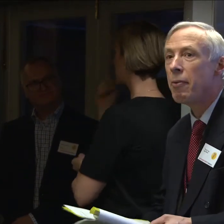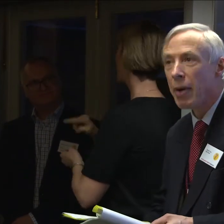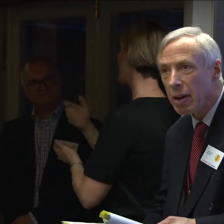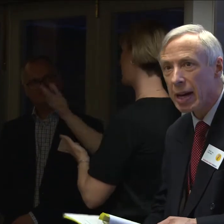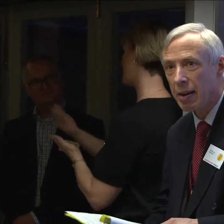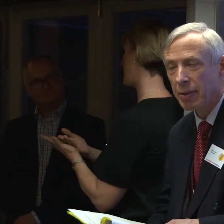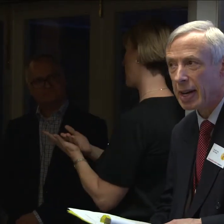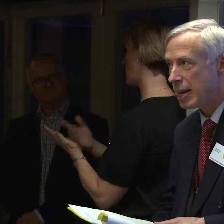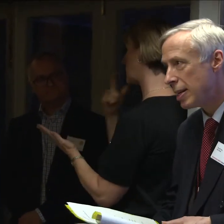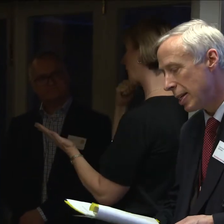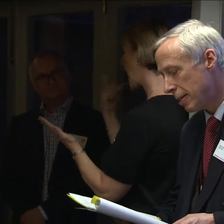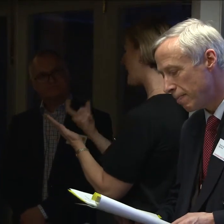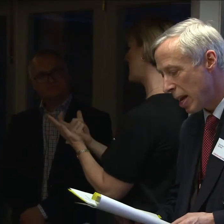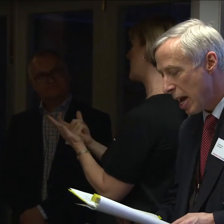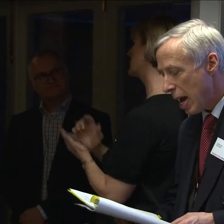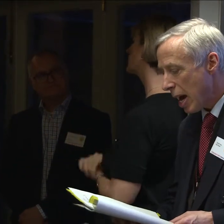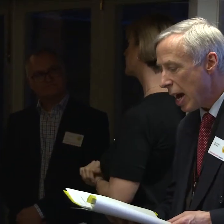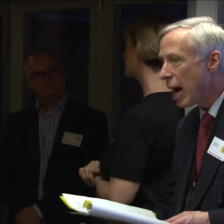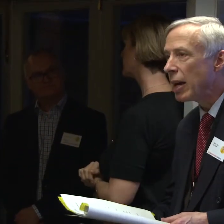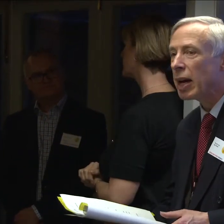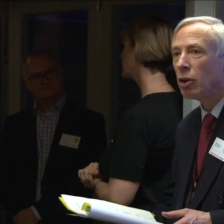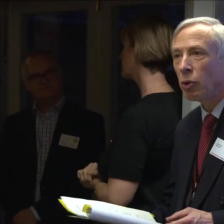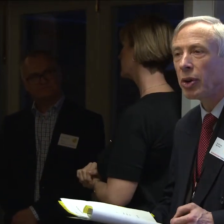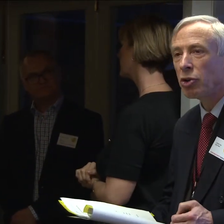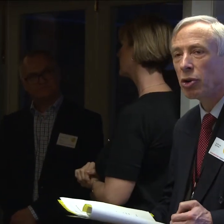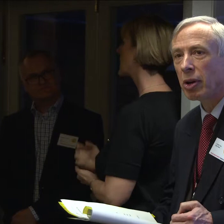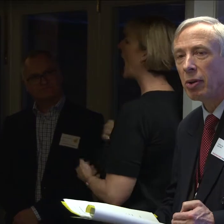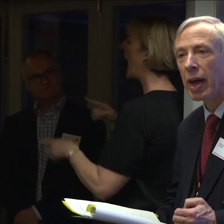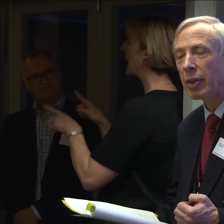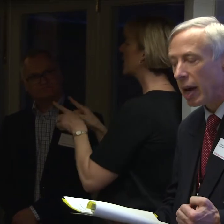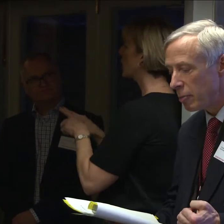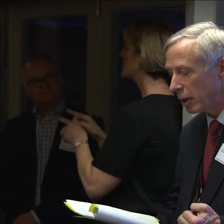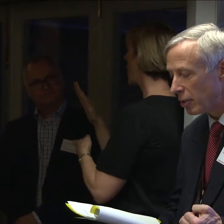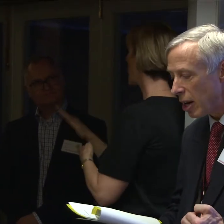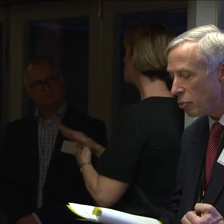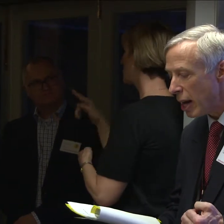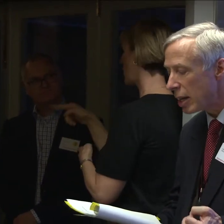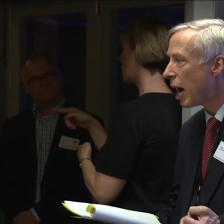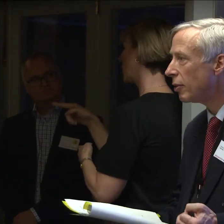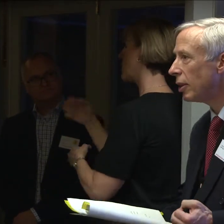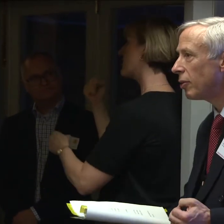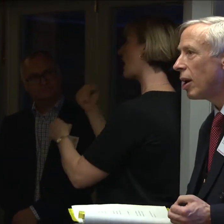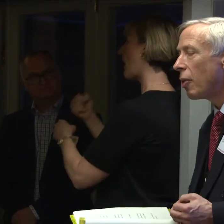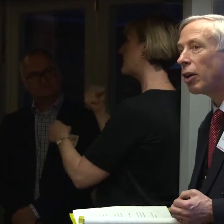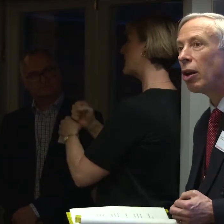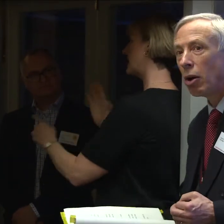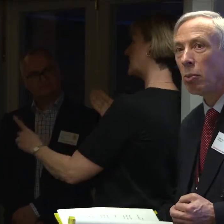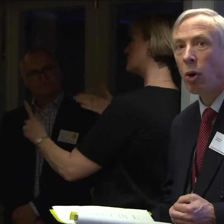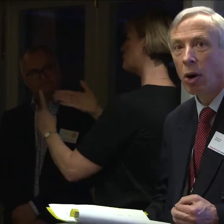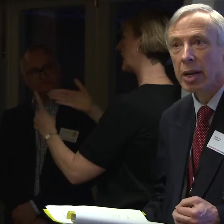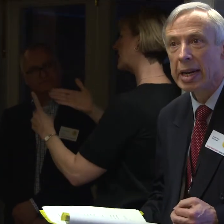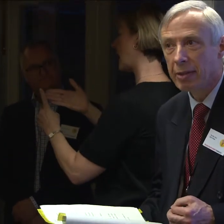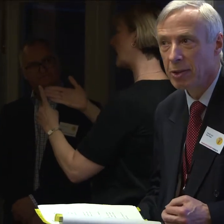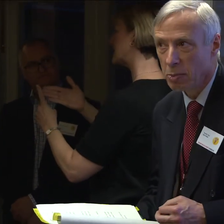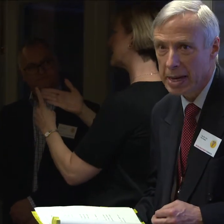very carefully indeed. And I can also assure you that the government recognises that a lot